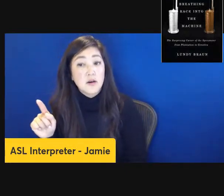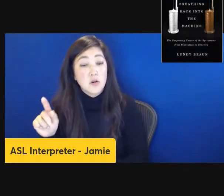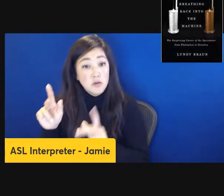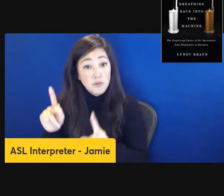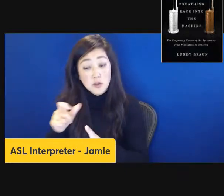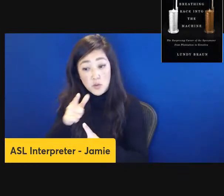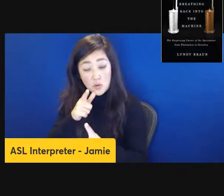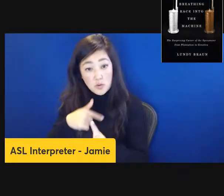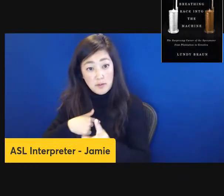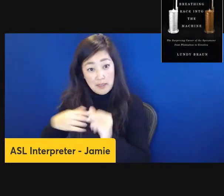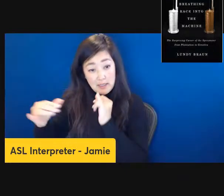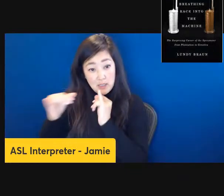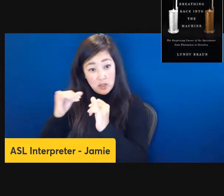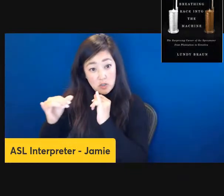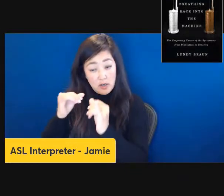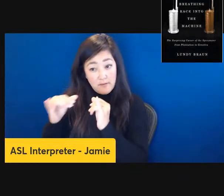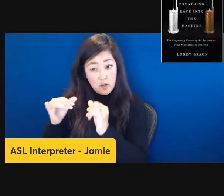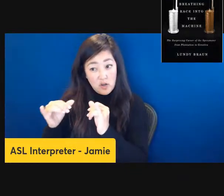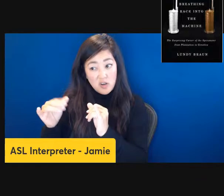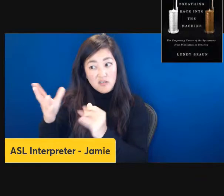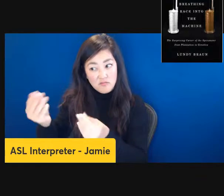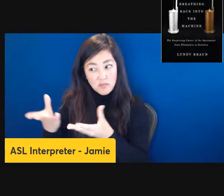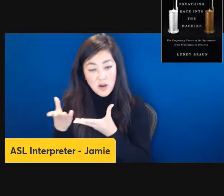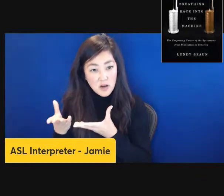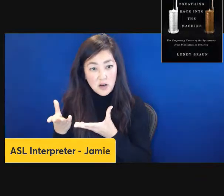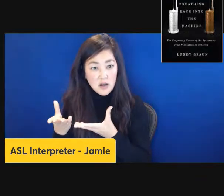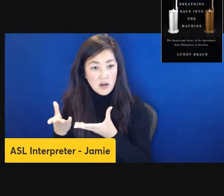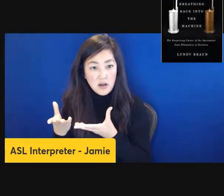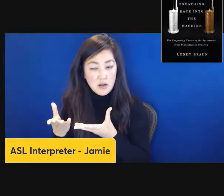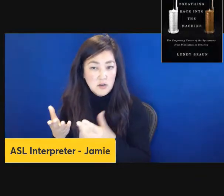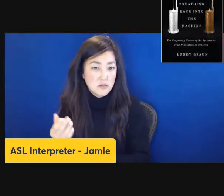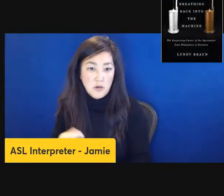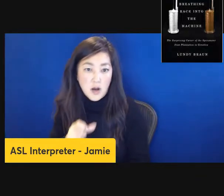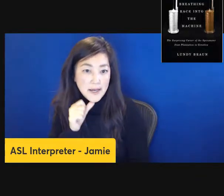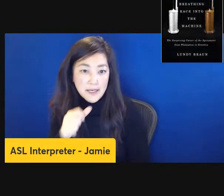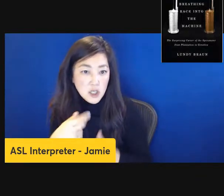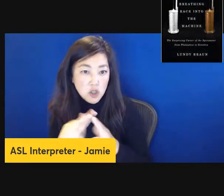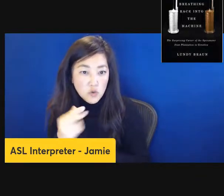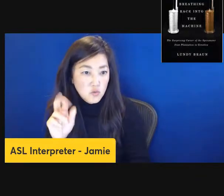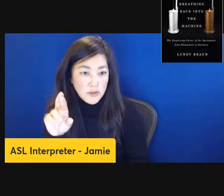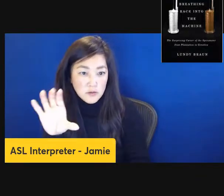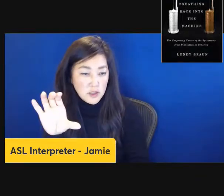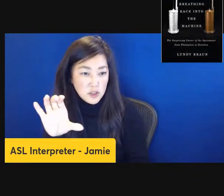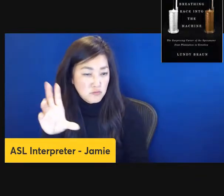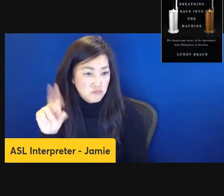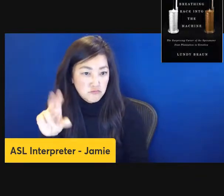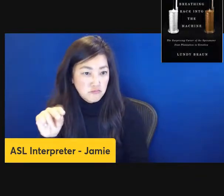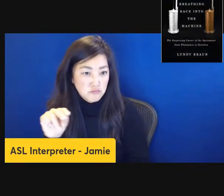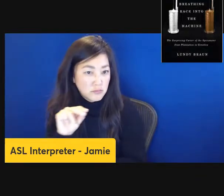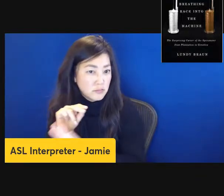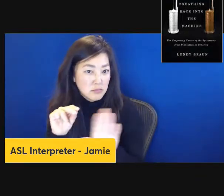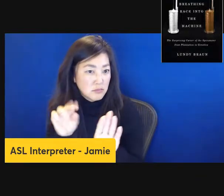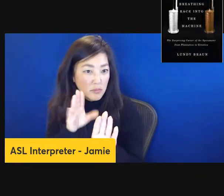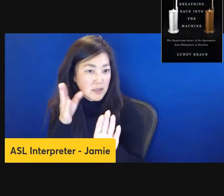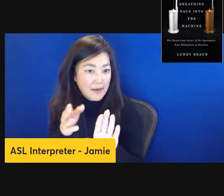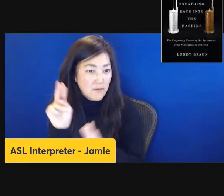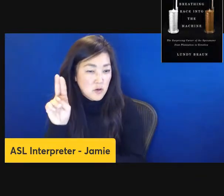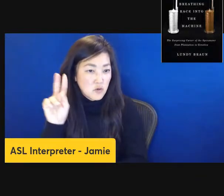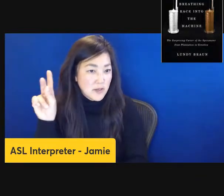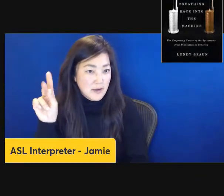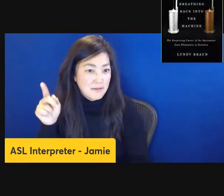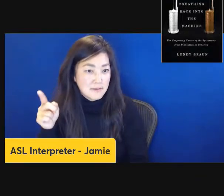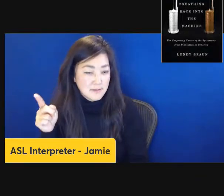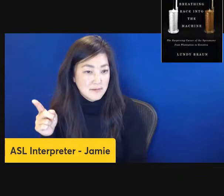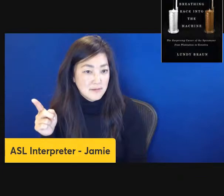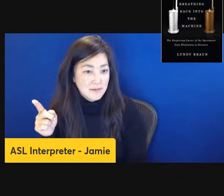interviewing assured me that they did not use race correction in the UK, and